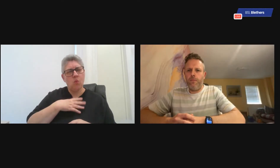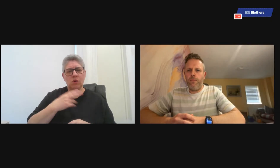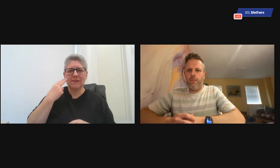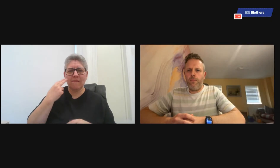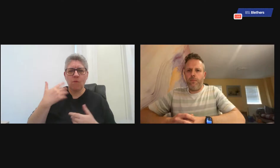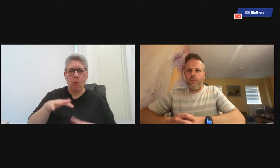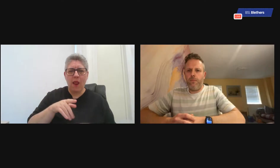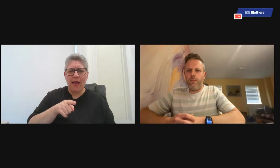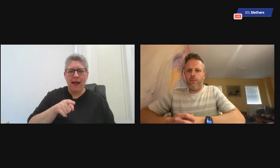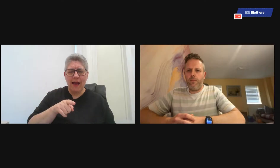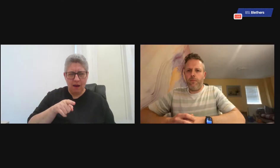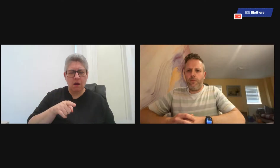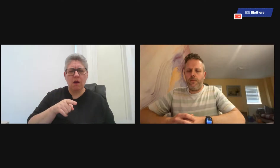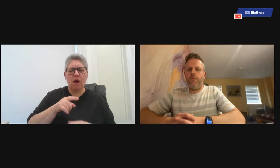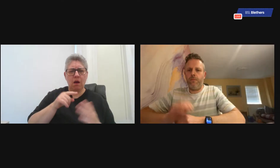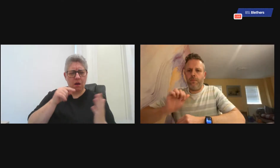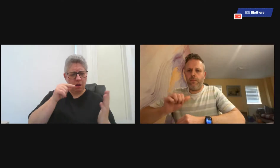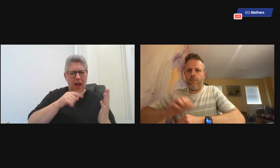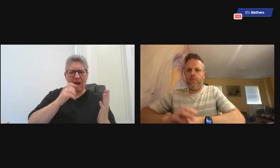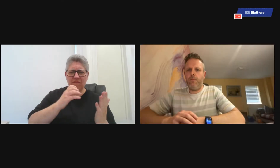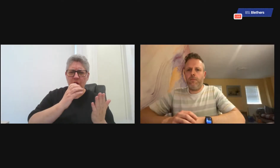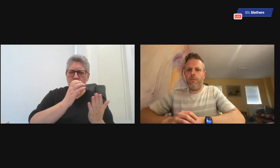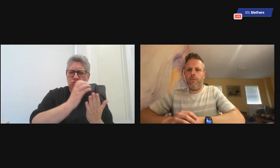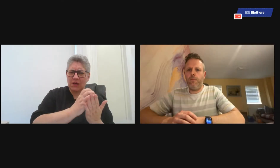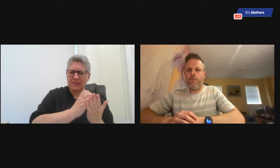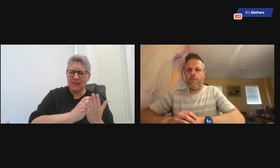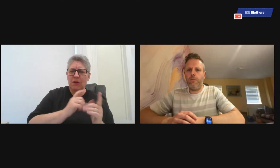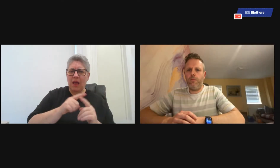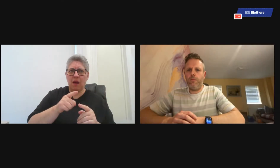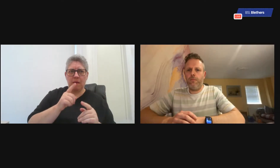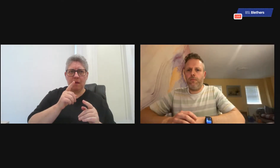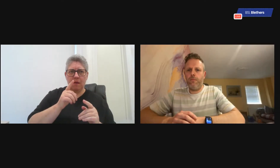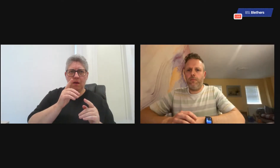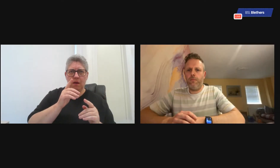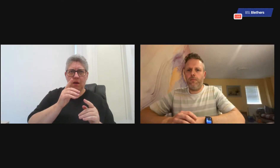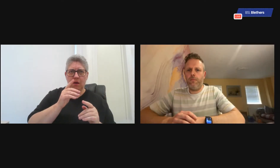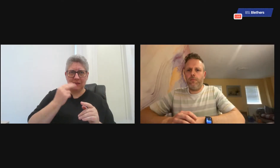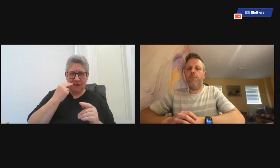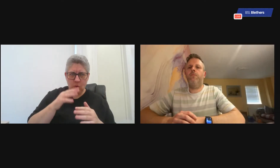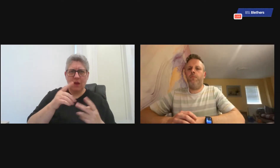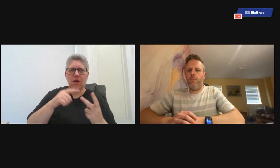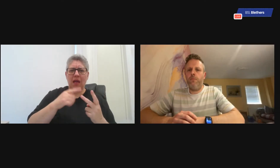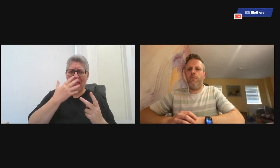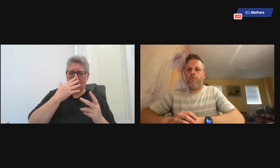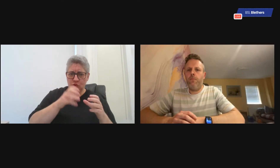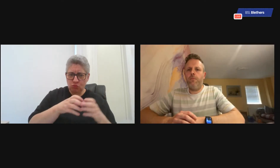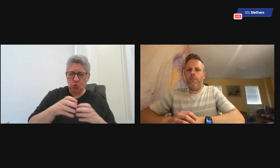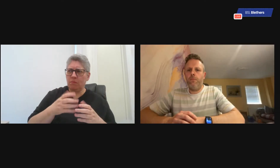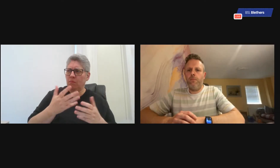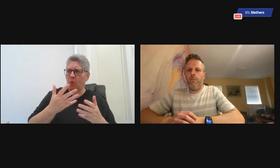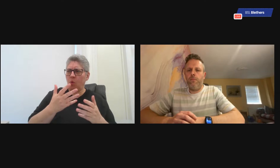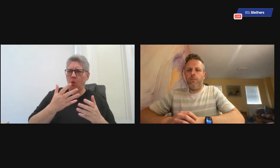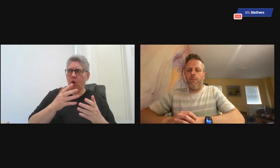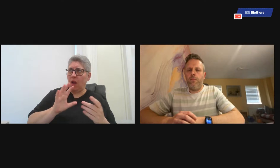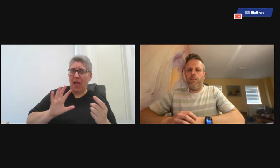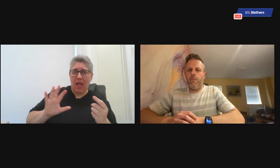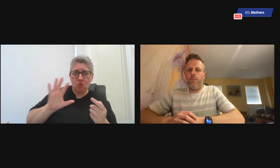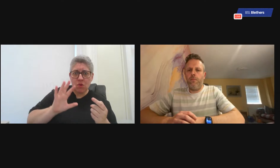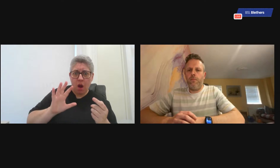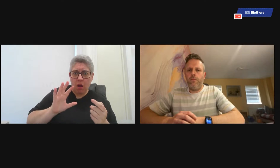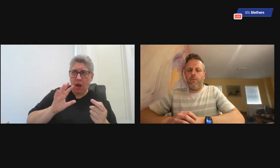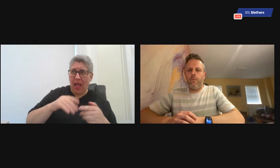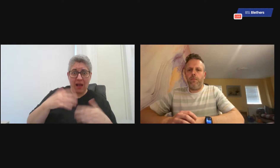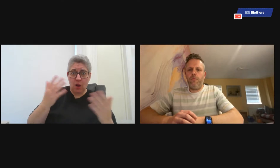forms, Nathan, and did you say, I just want deaf children? Are there criteria? Can you say, I